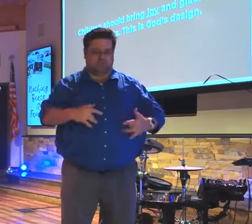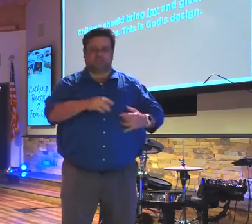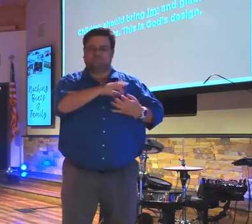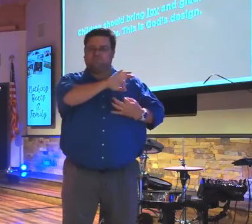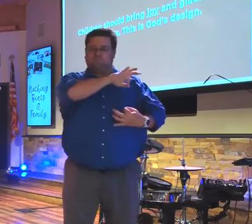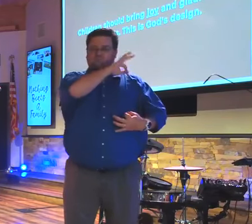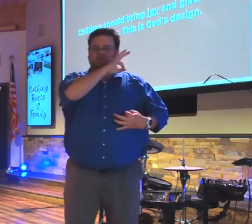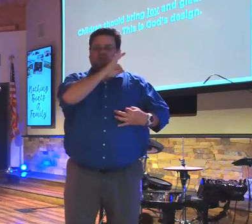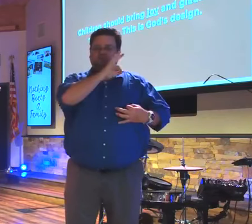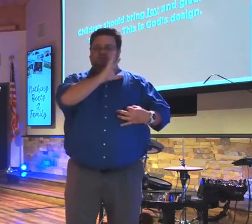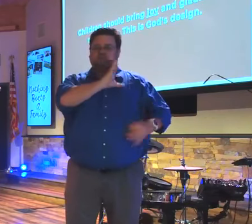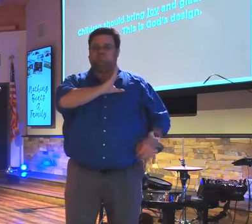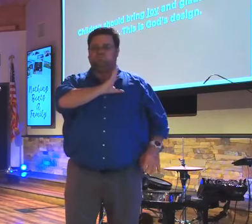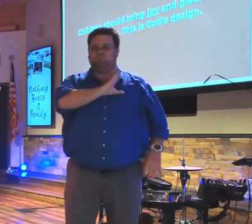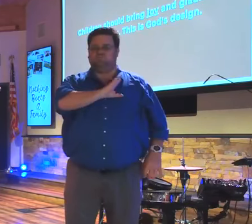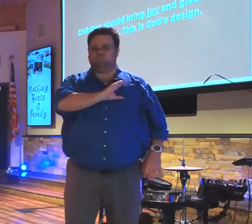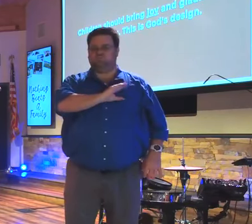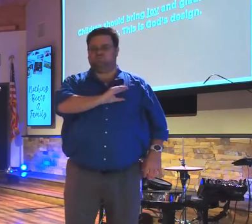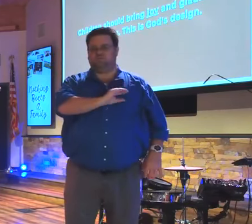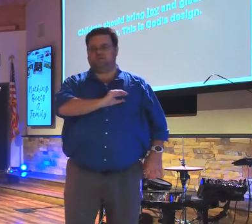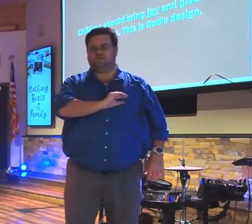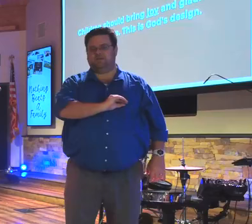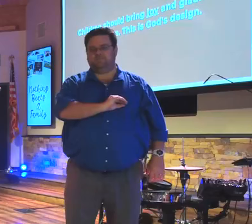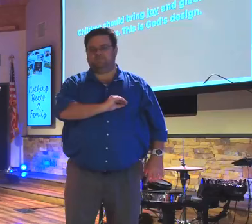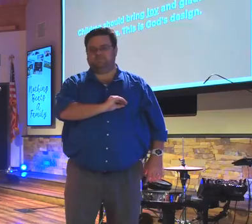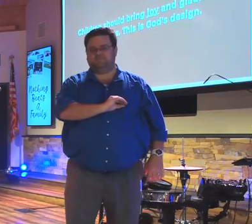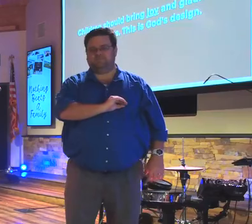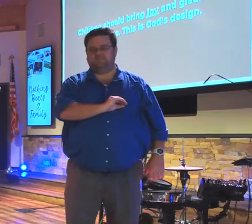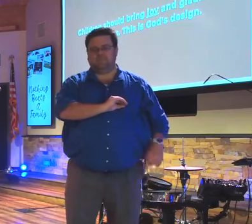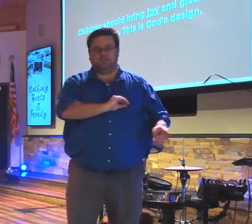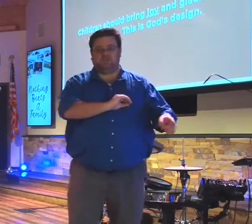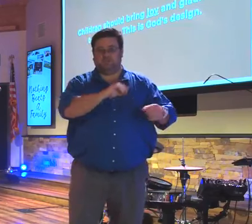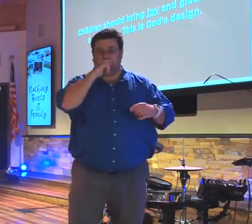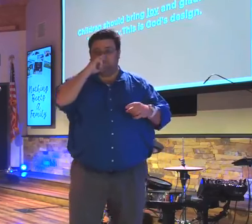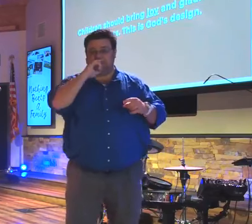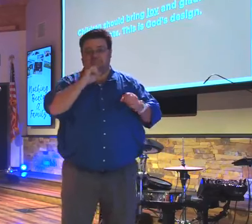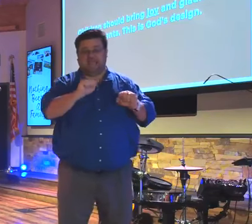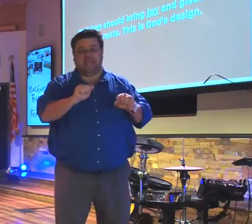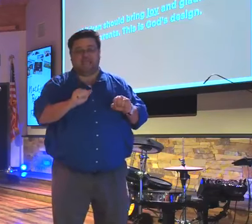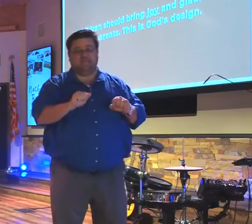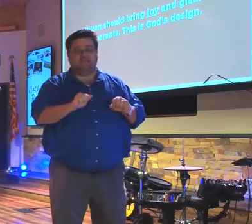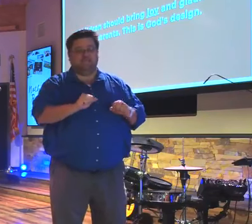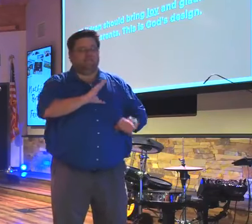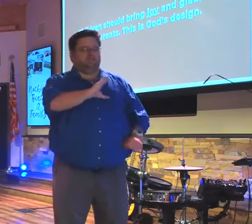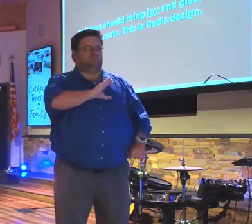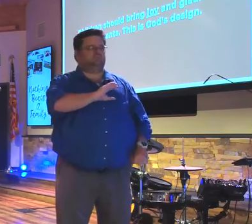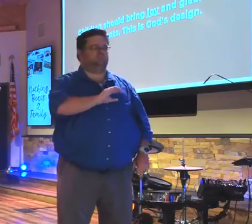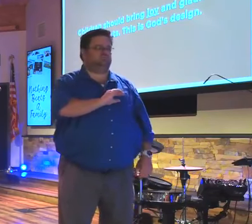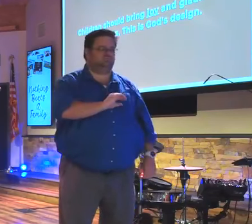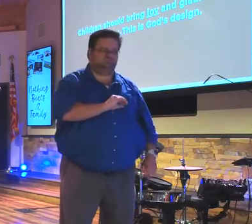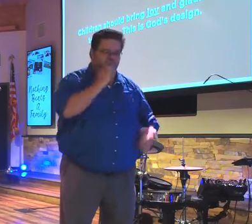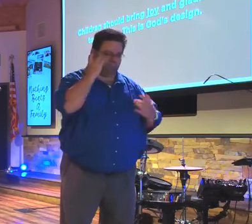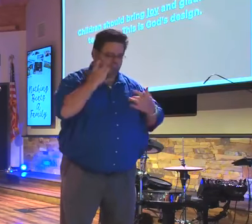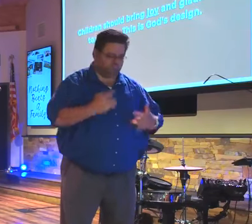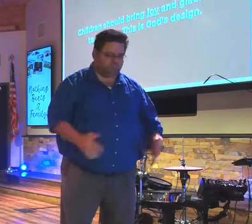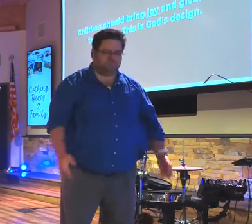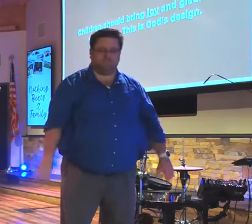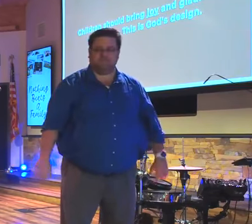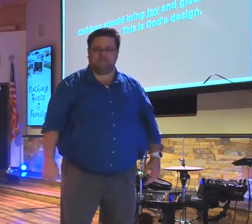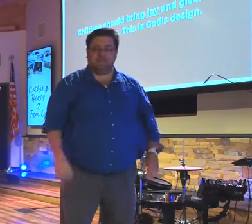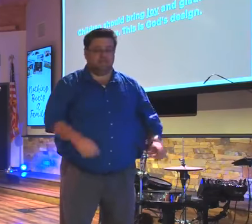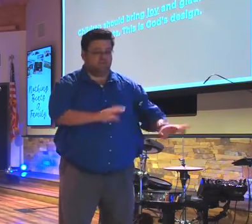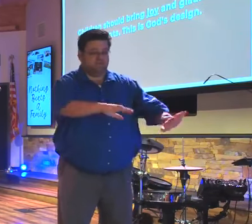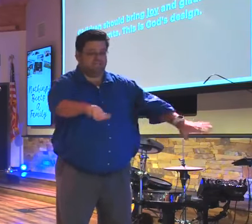spirit. And so your kids can really get you down. Your kids can depress you. He says they can